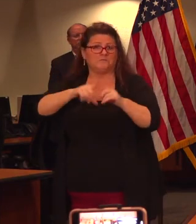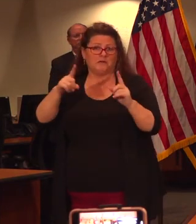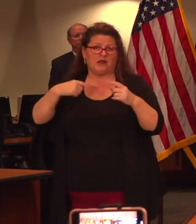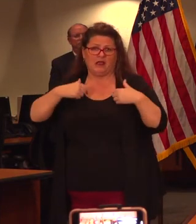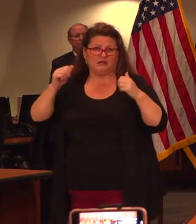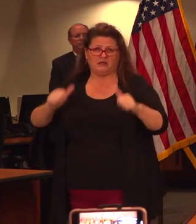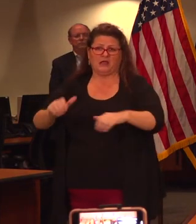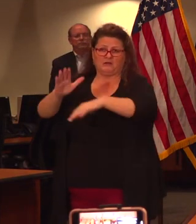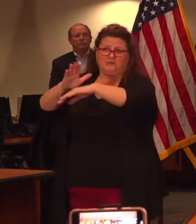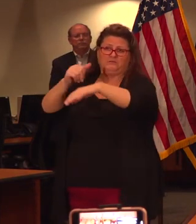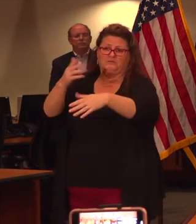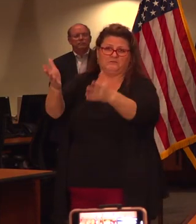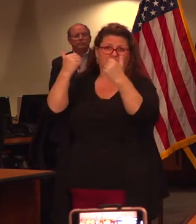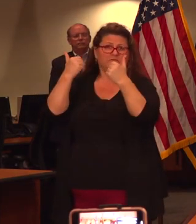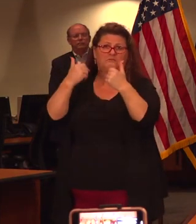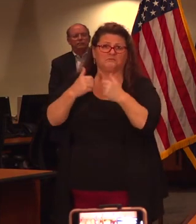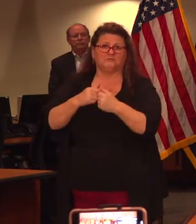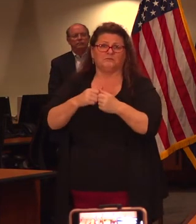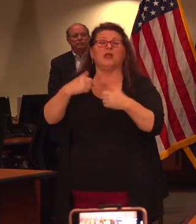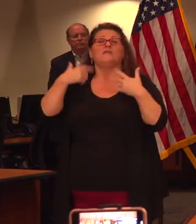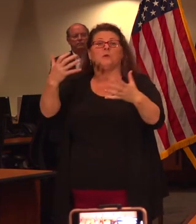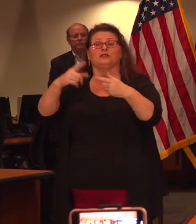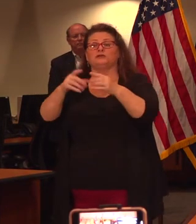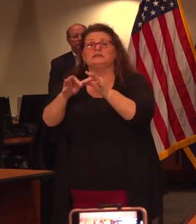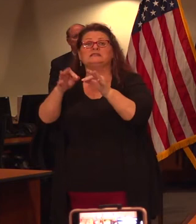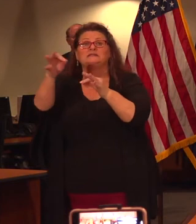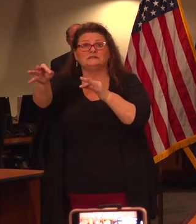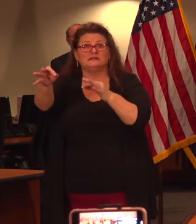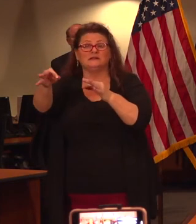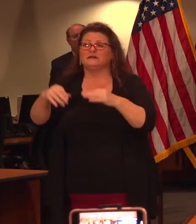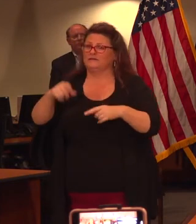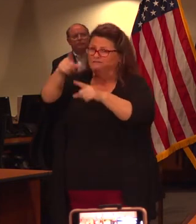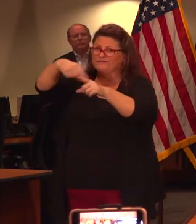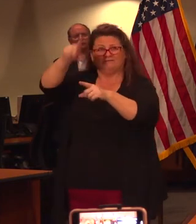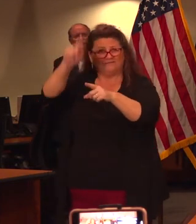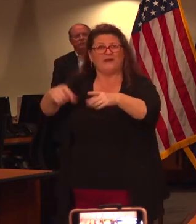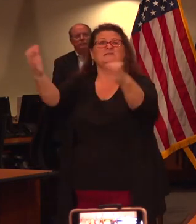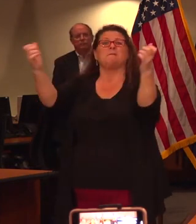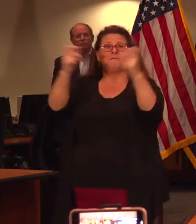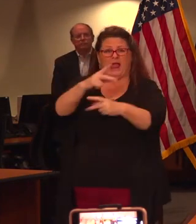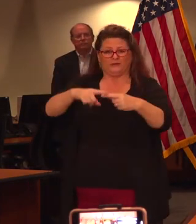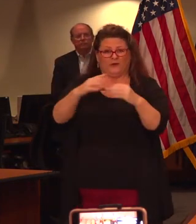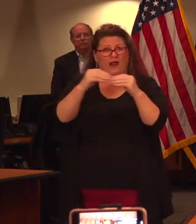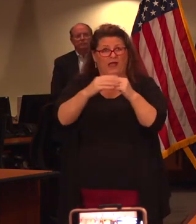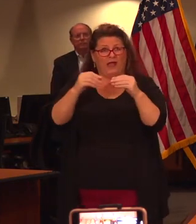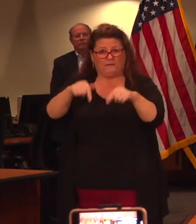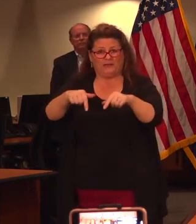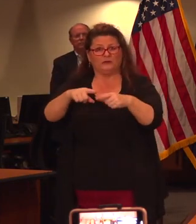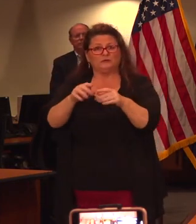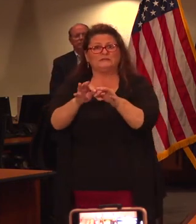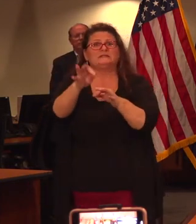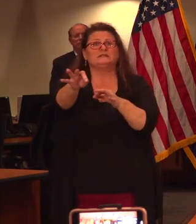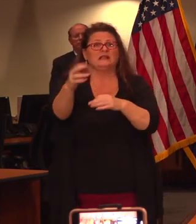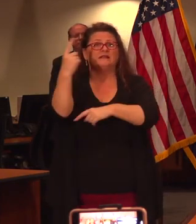them. In order to extend that date, they would have to come back to Columbia and vote to extend that date. Well, a lot